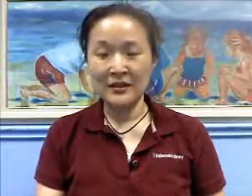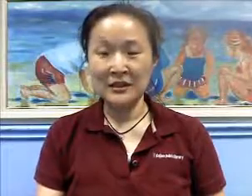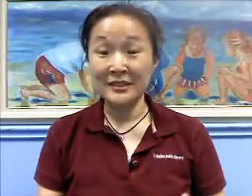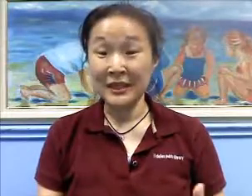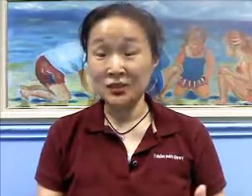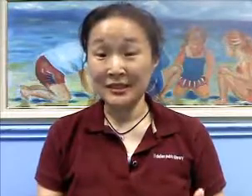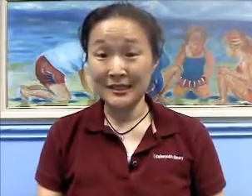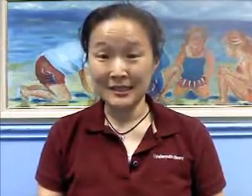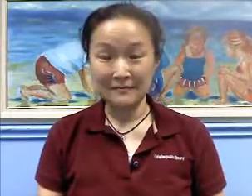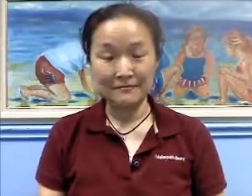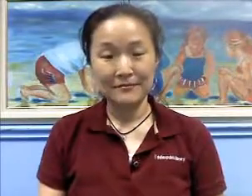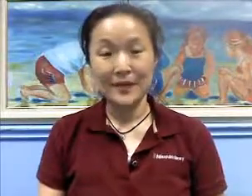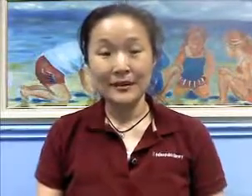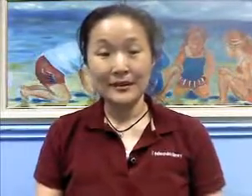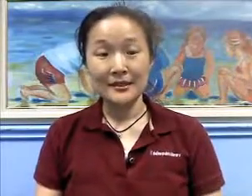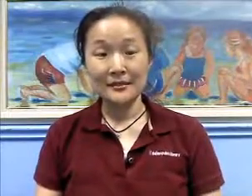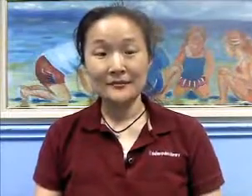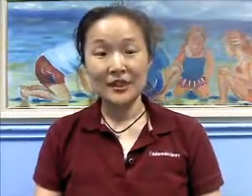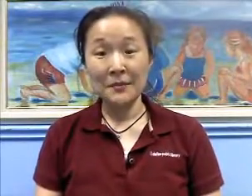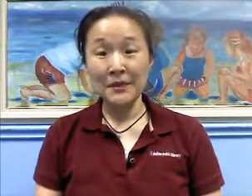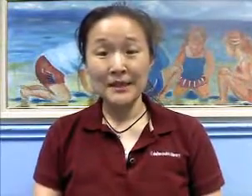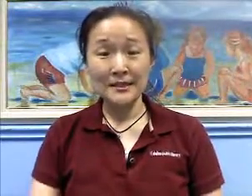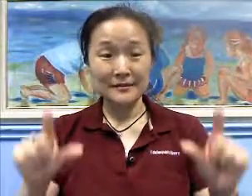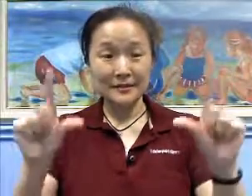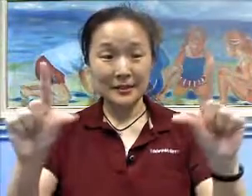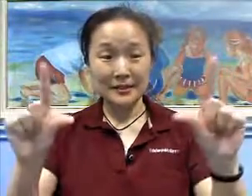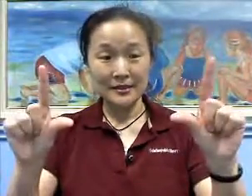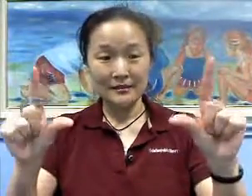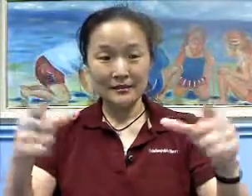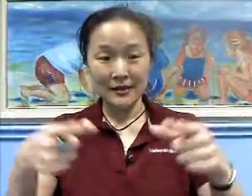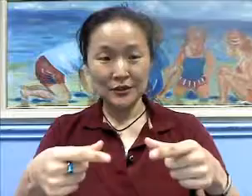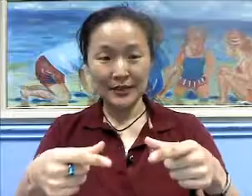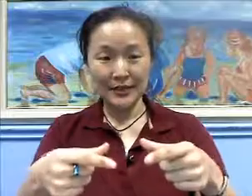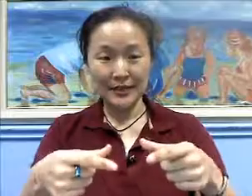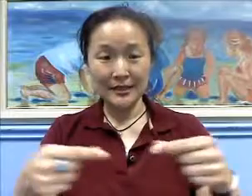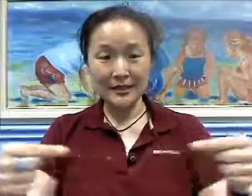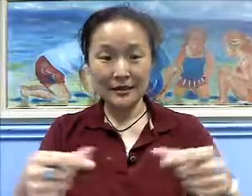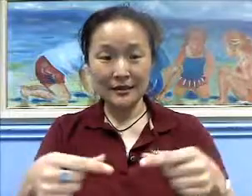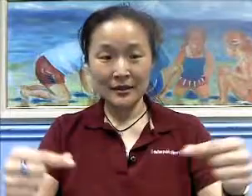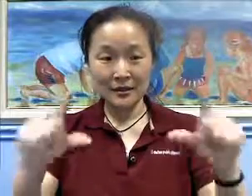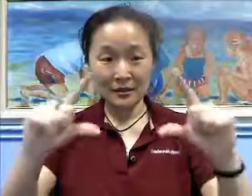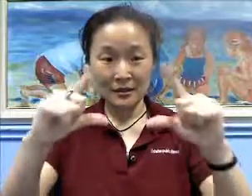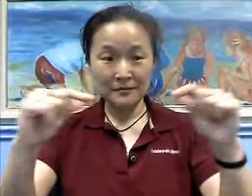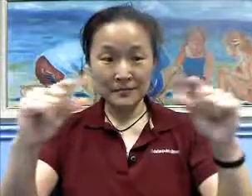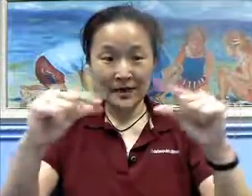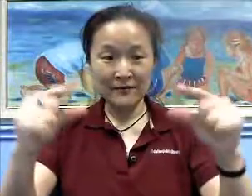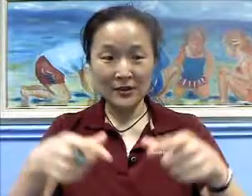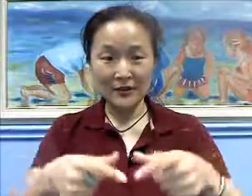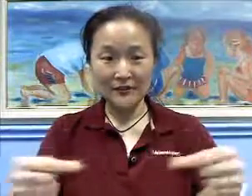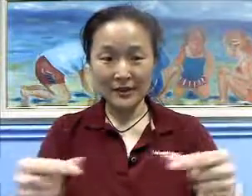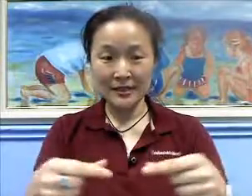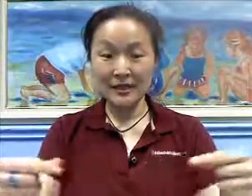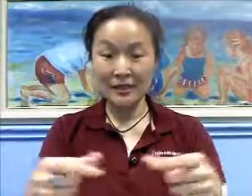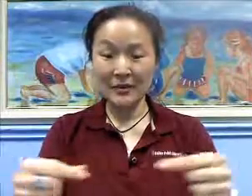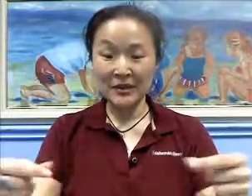pharaoh's headdresses. So Japanese, two hands like this and just go back and forth like this.